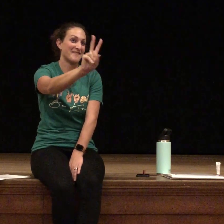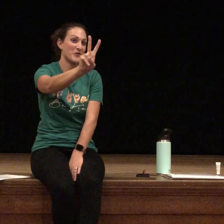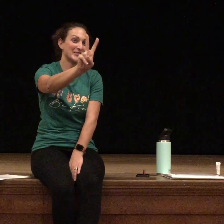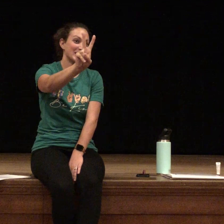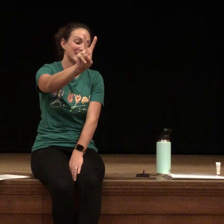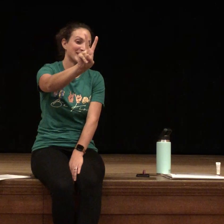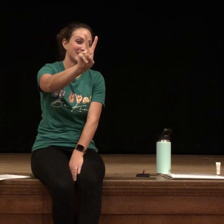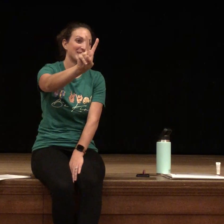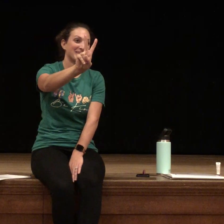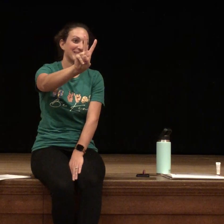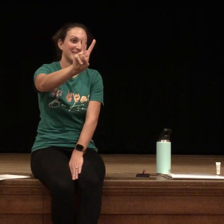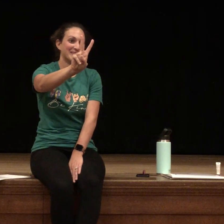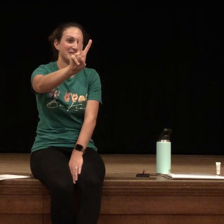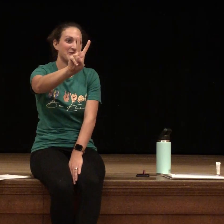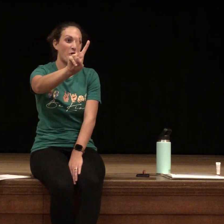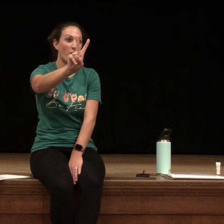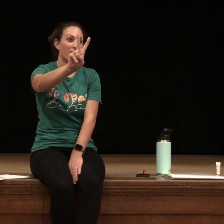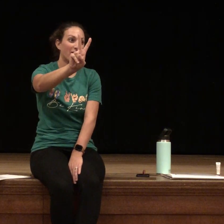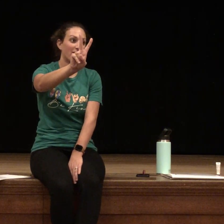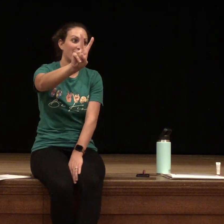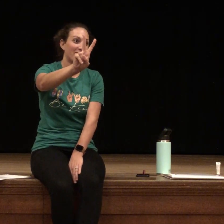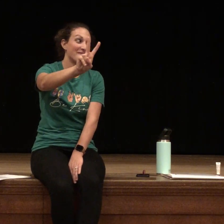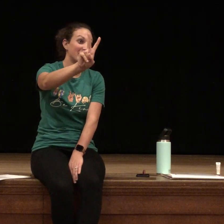What is this? Or B.